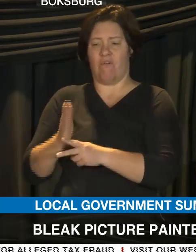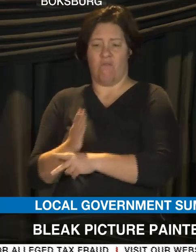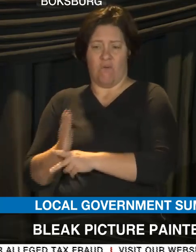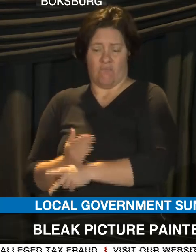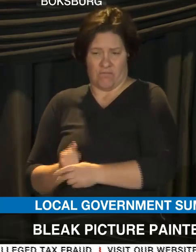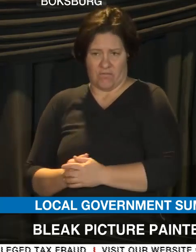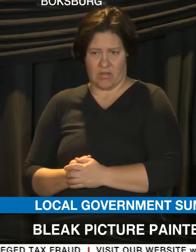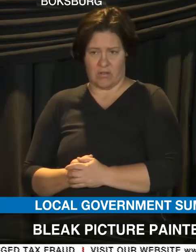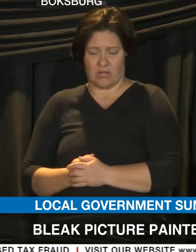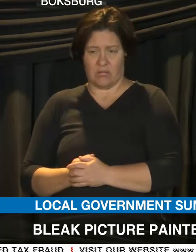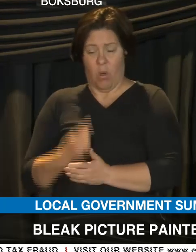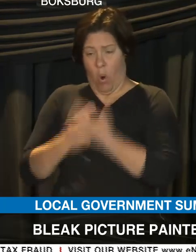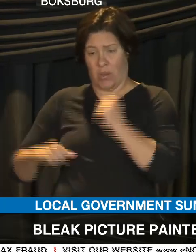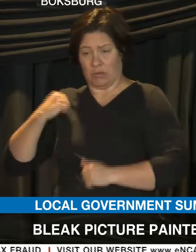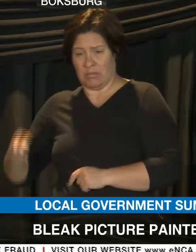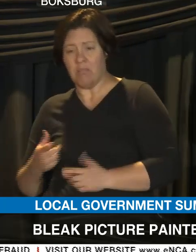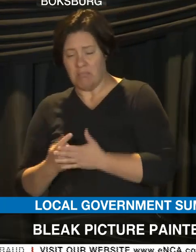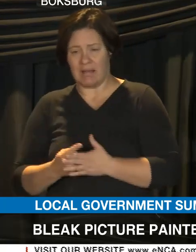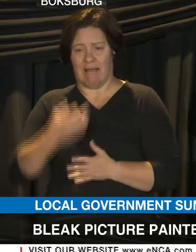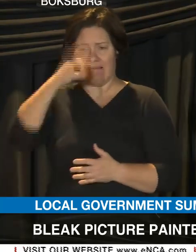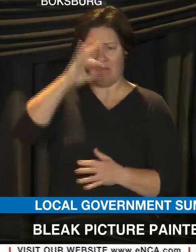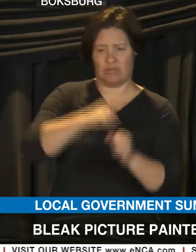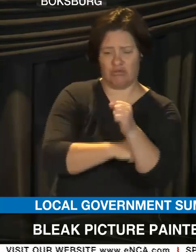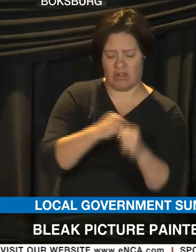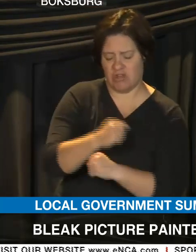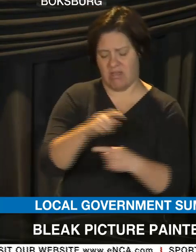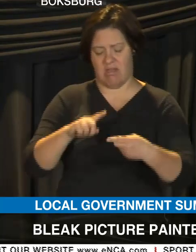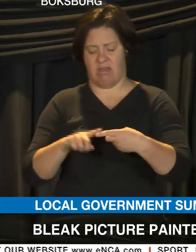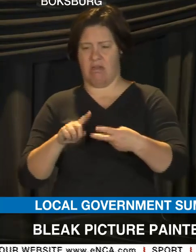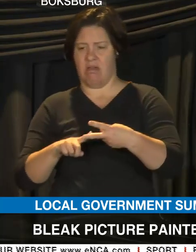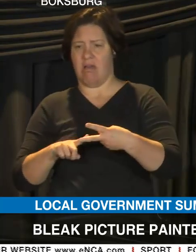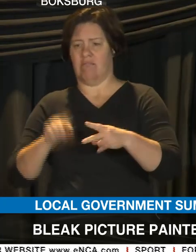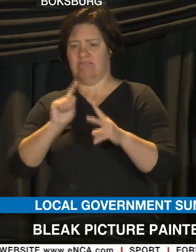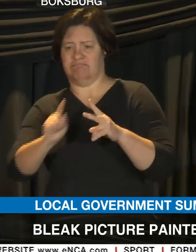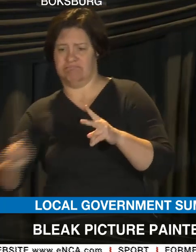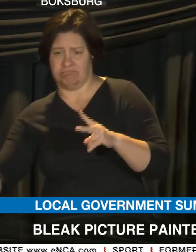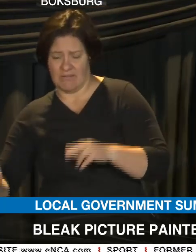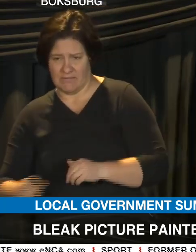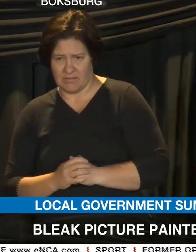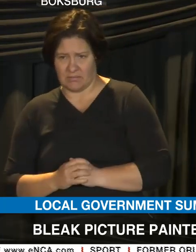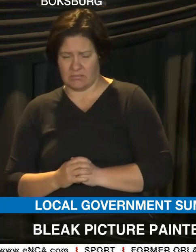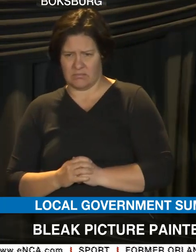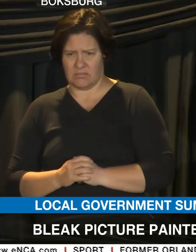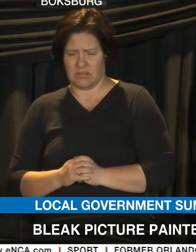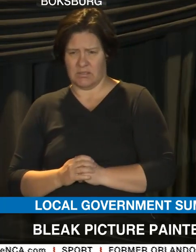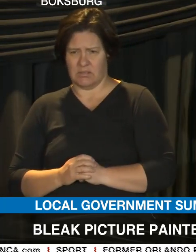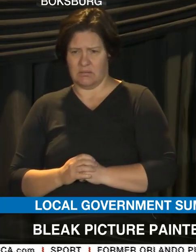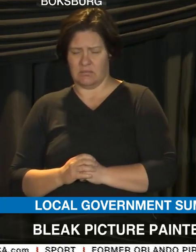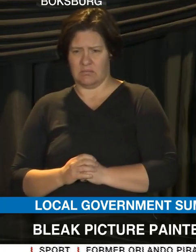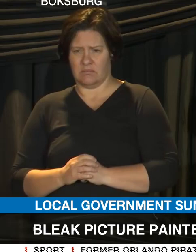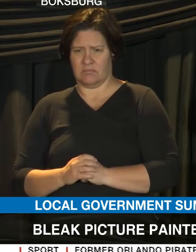structures and processes as well. Now, the political contestation and infighting that